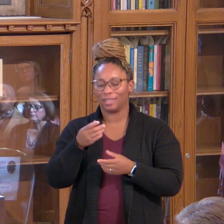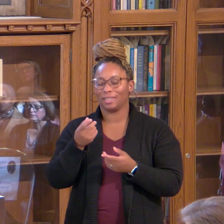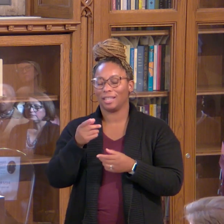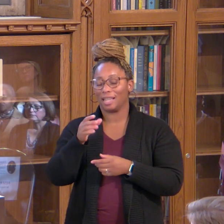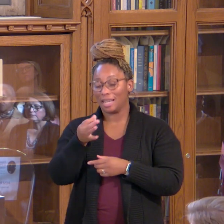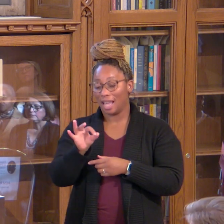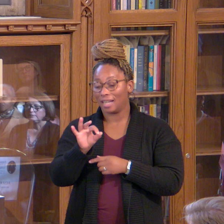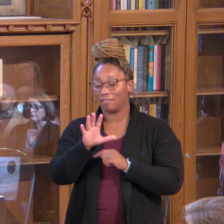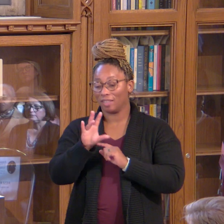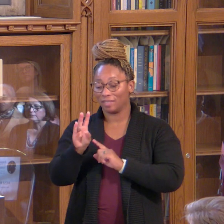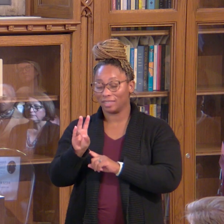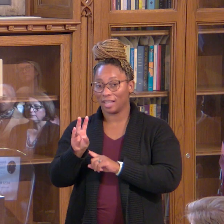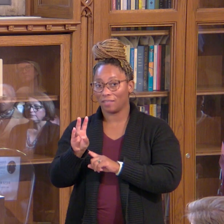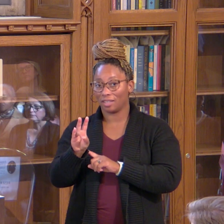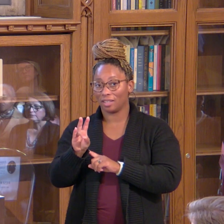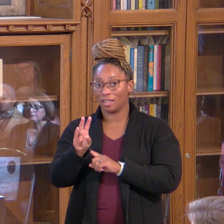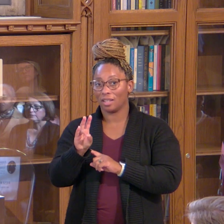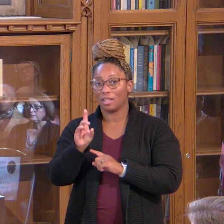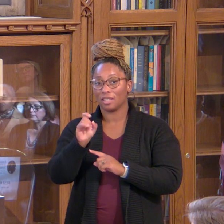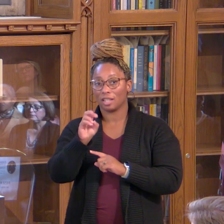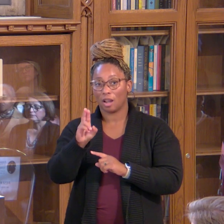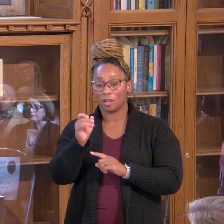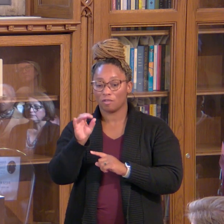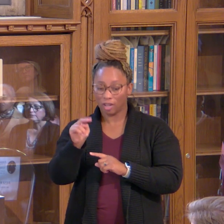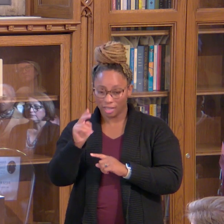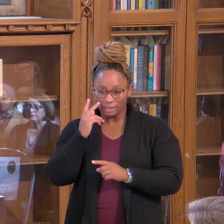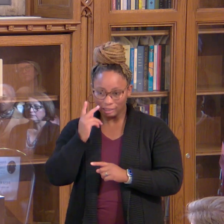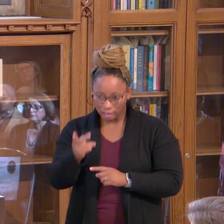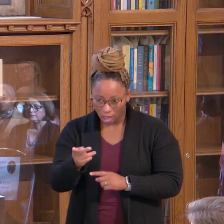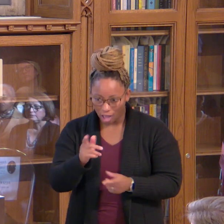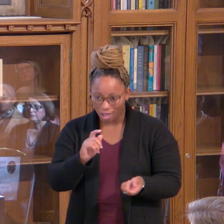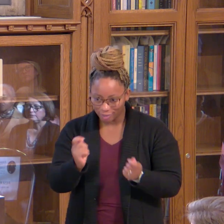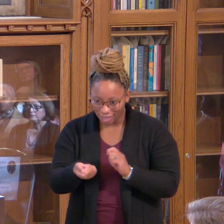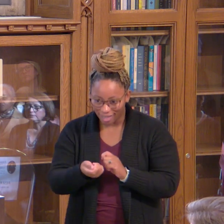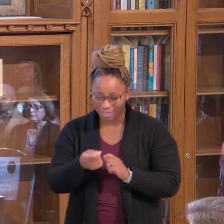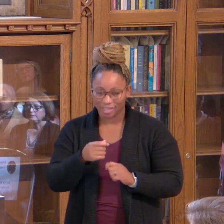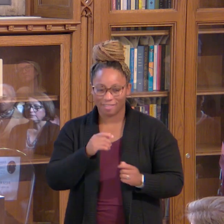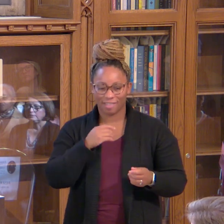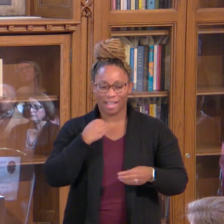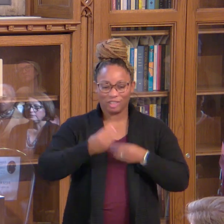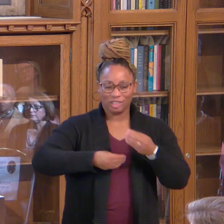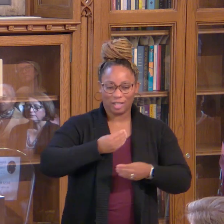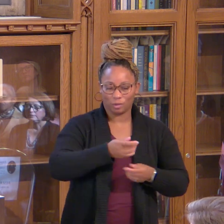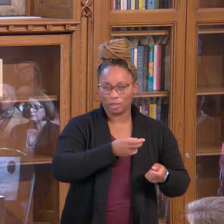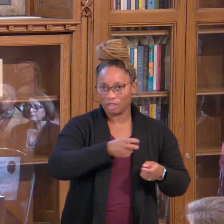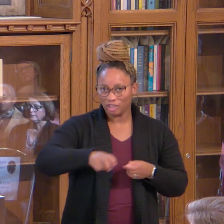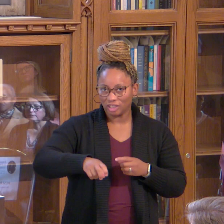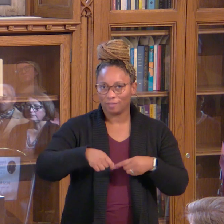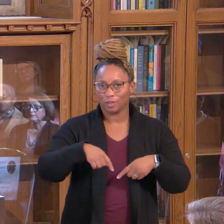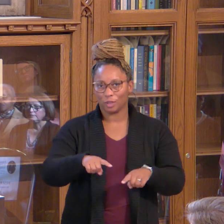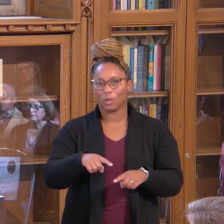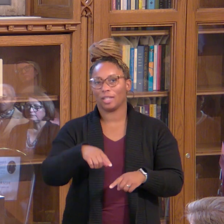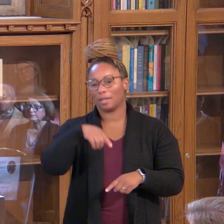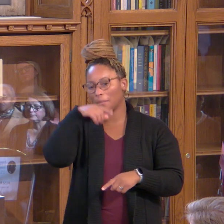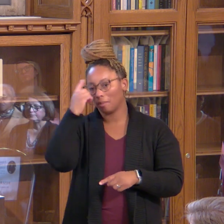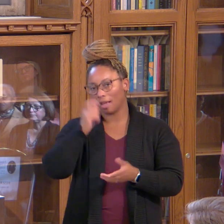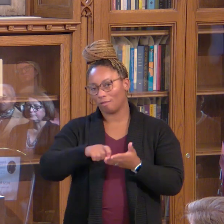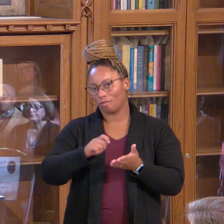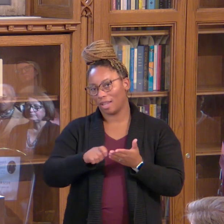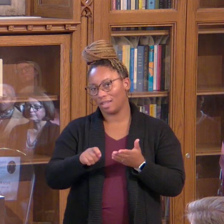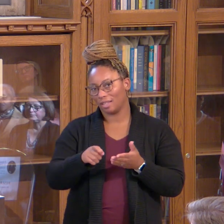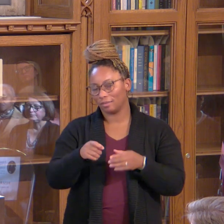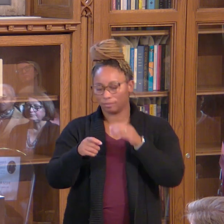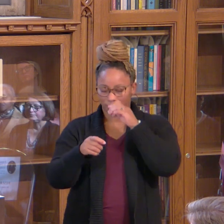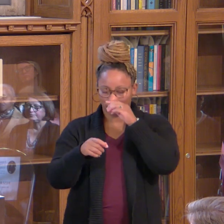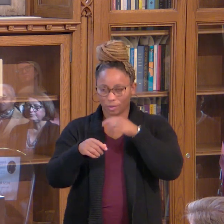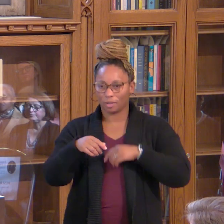1957 Franklin bore witness to change to a generational shift in the writing of black history and it